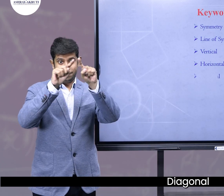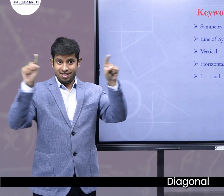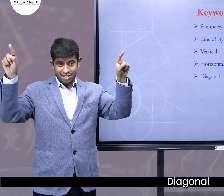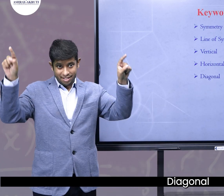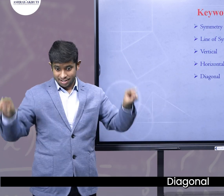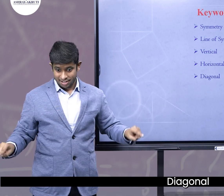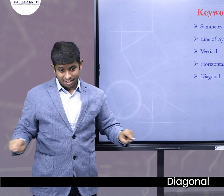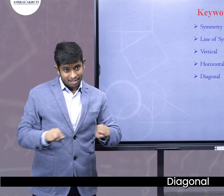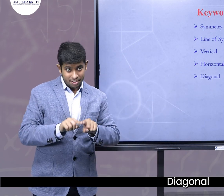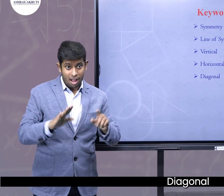diagonal,